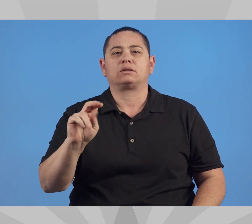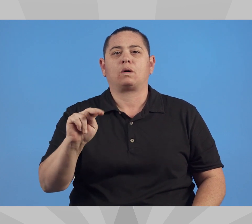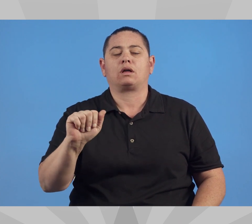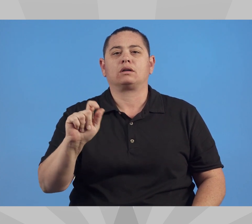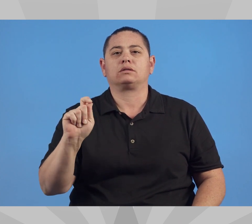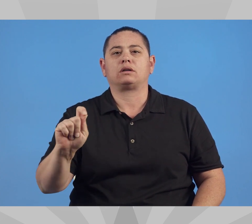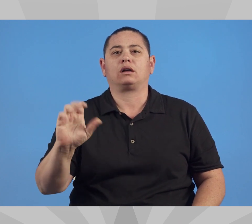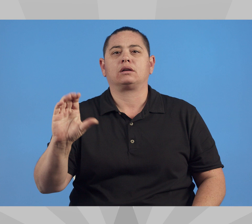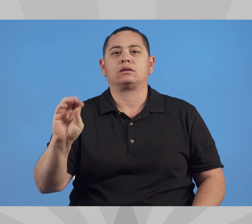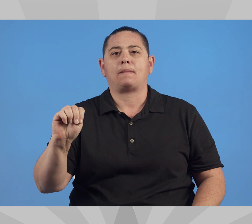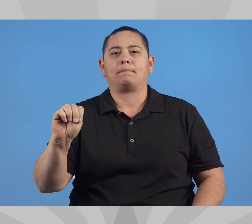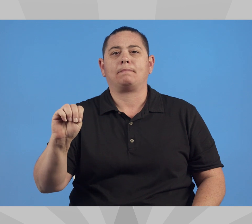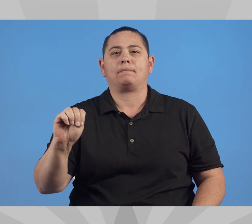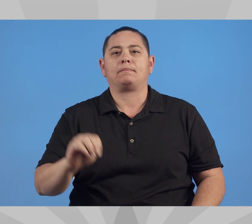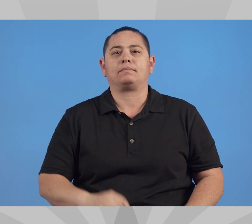www.alexforarizona.com.